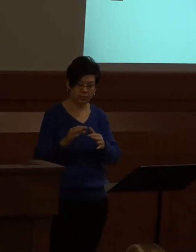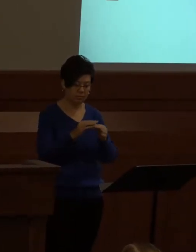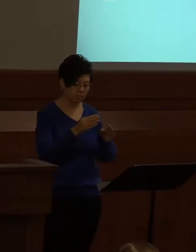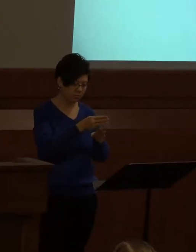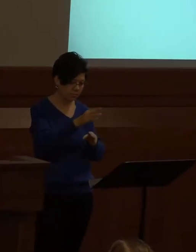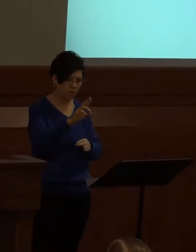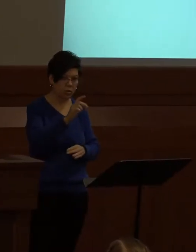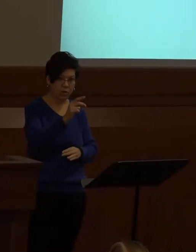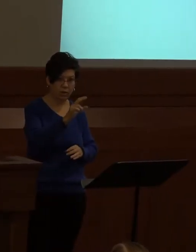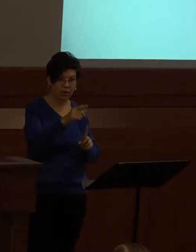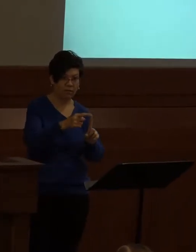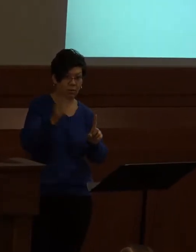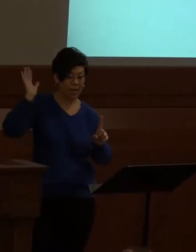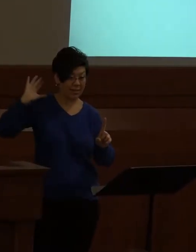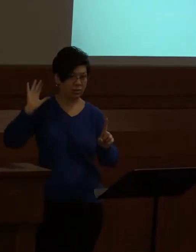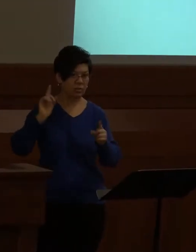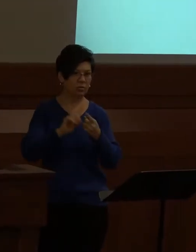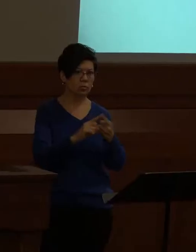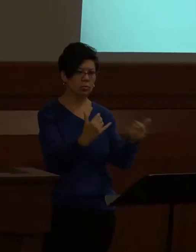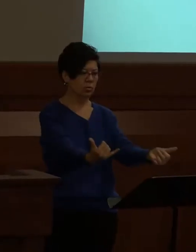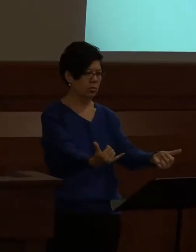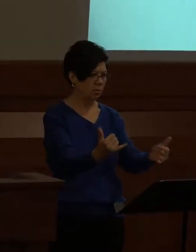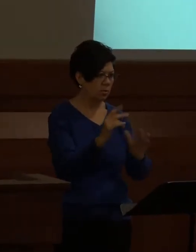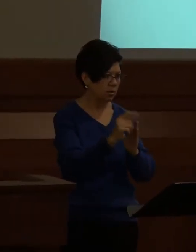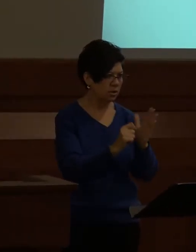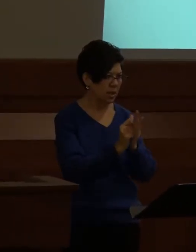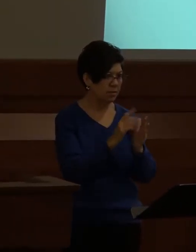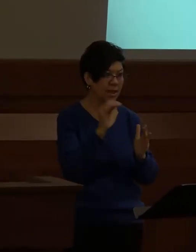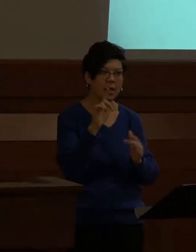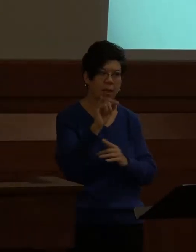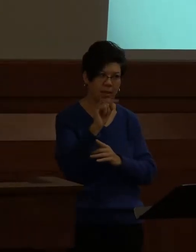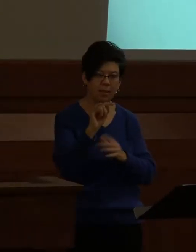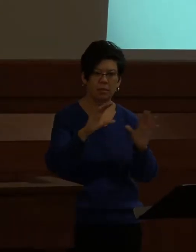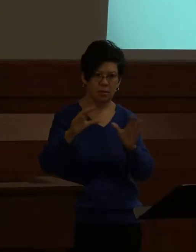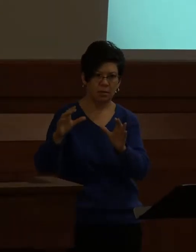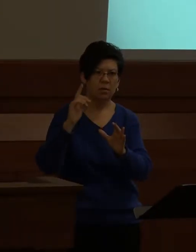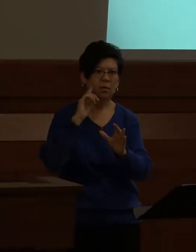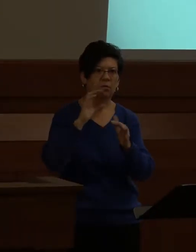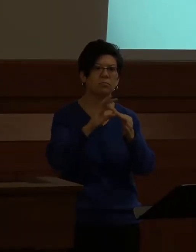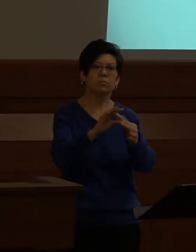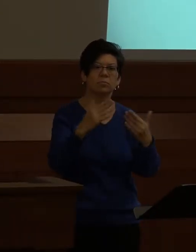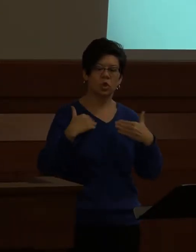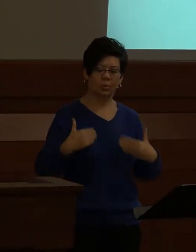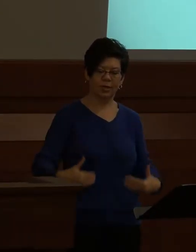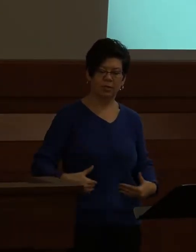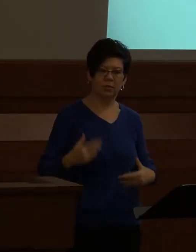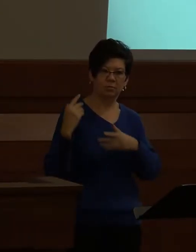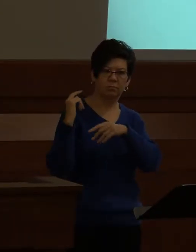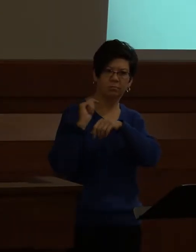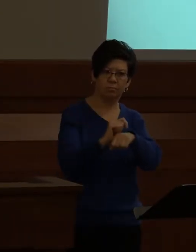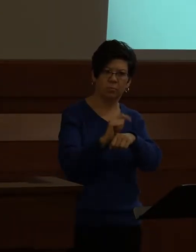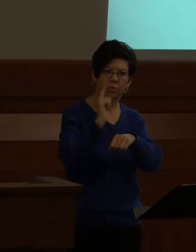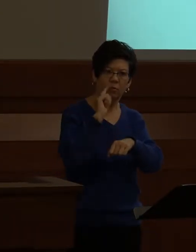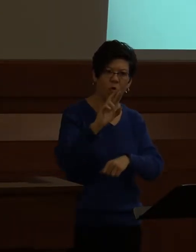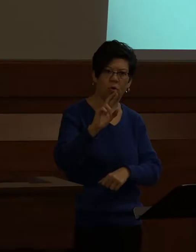from ancient to contemporary times and literature courses pertaining to the humanist tradition of